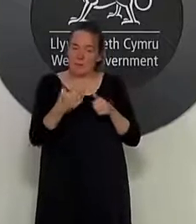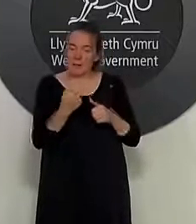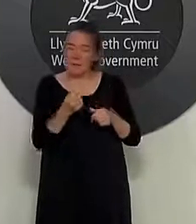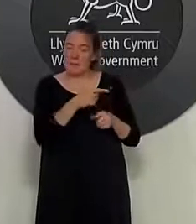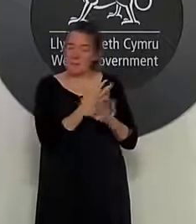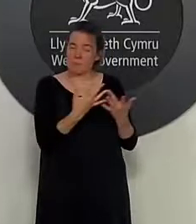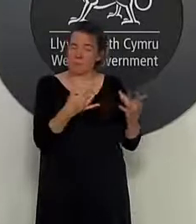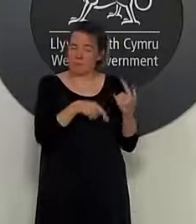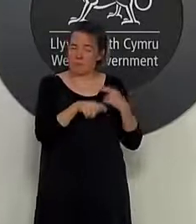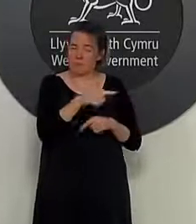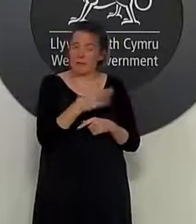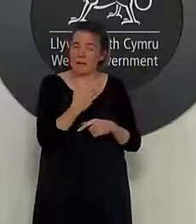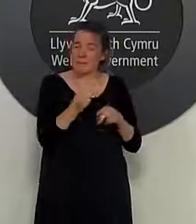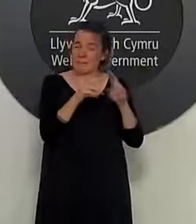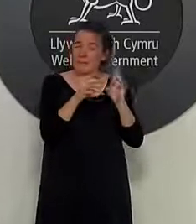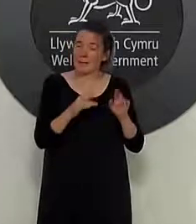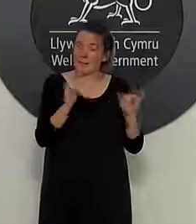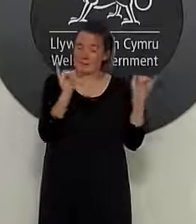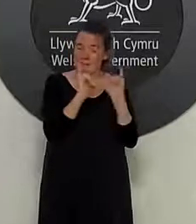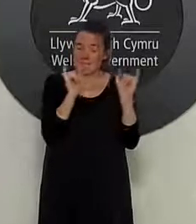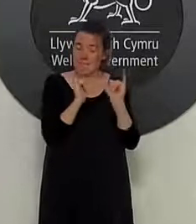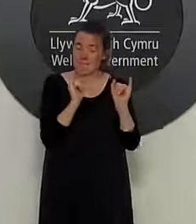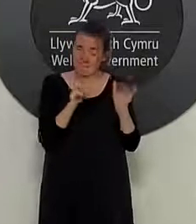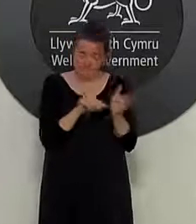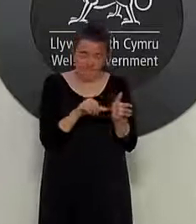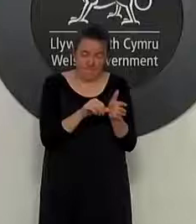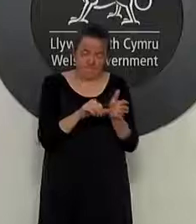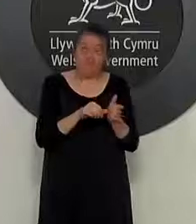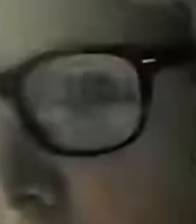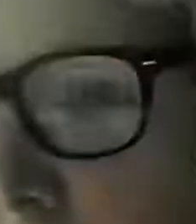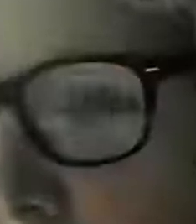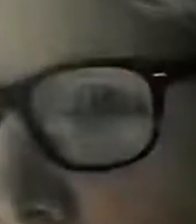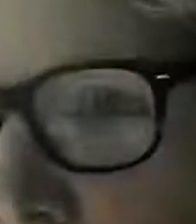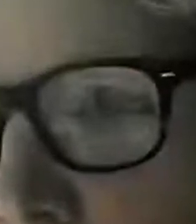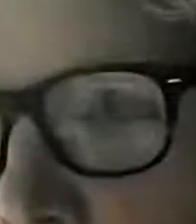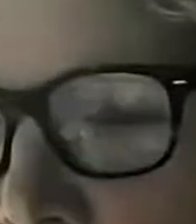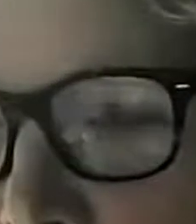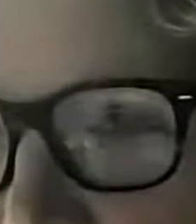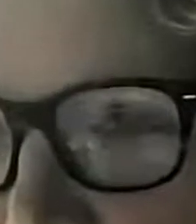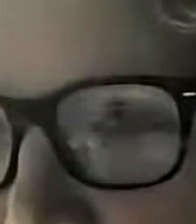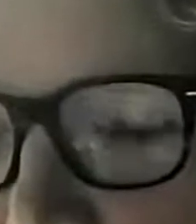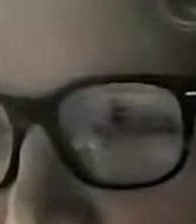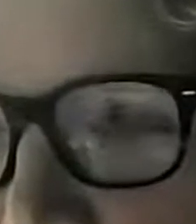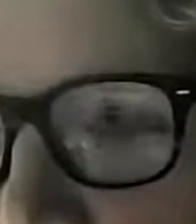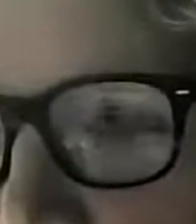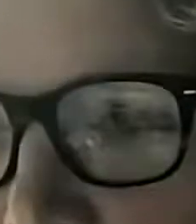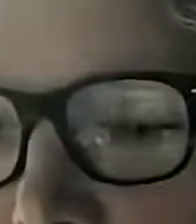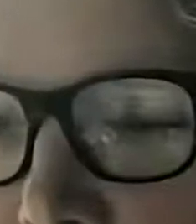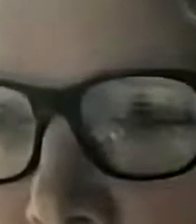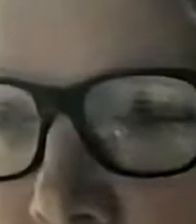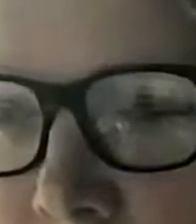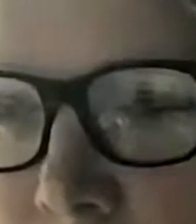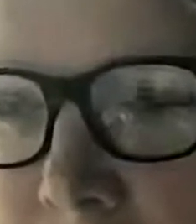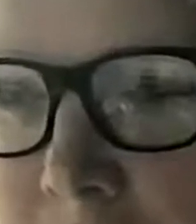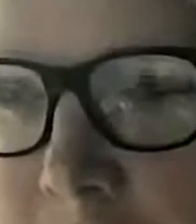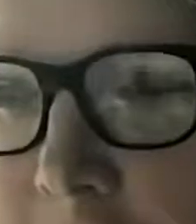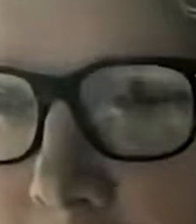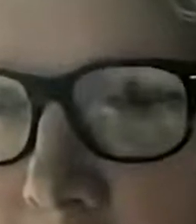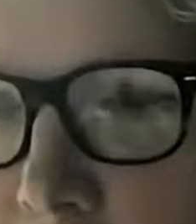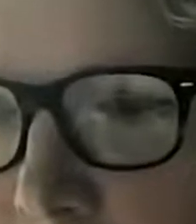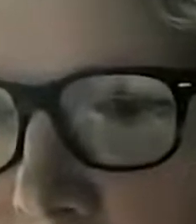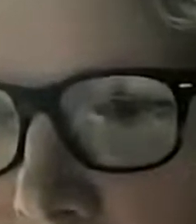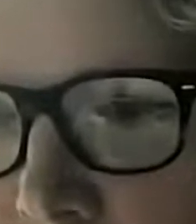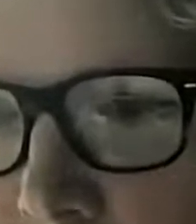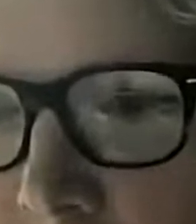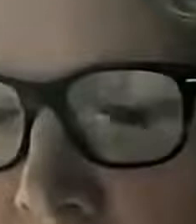facing. Thanks, Ruth. We're going to have Sorry, First Minister, just to follow on from Catherine's question as well, can you just clarify, there wasn't an explicit